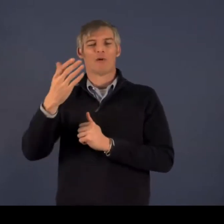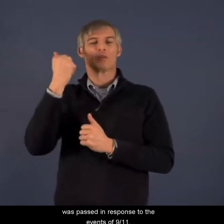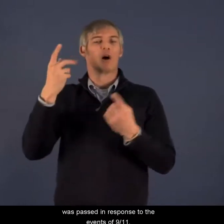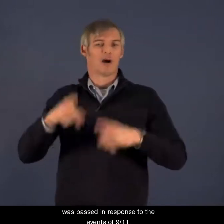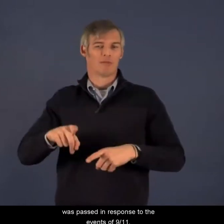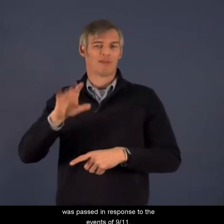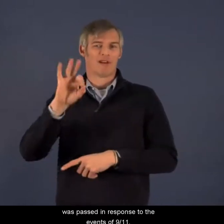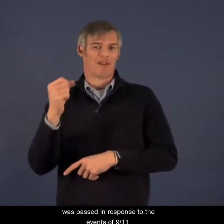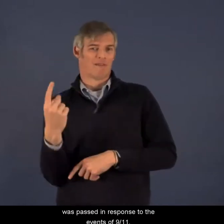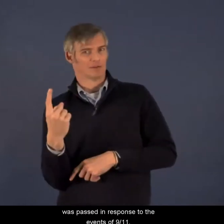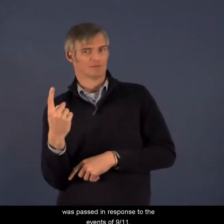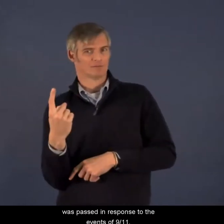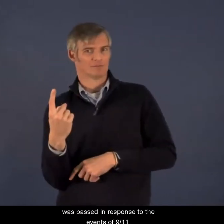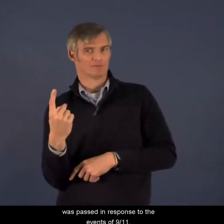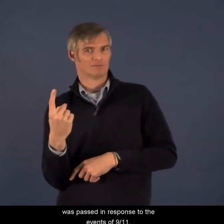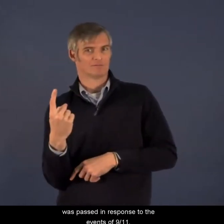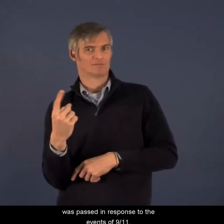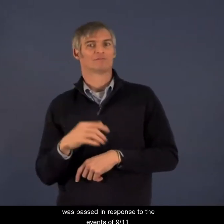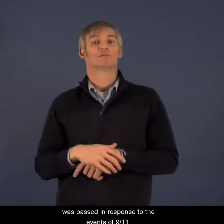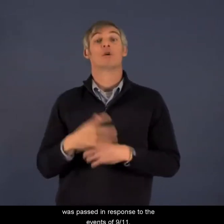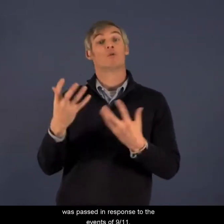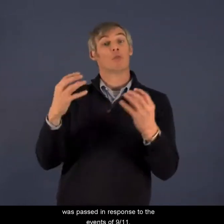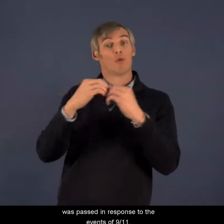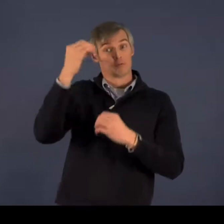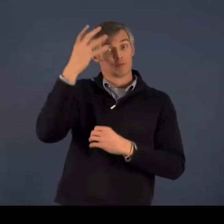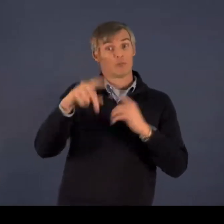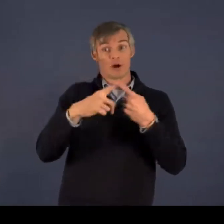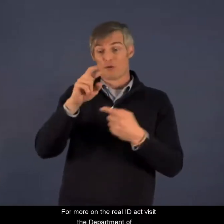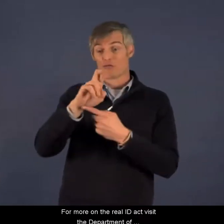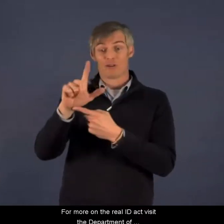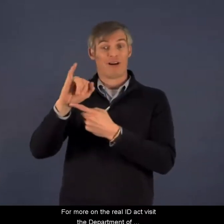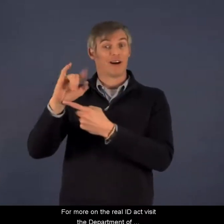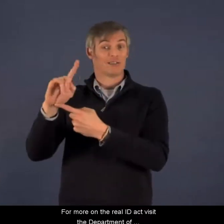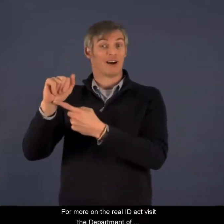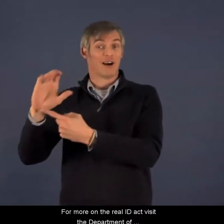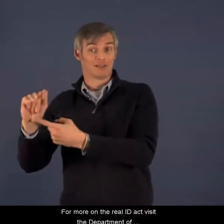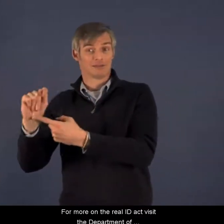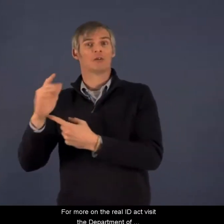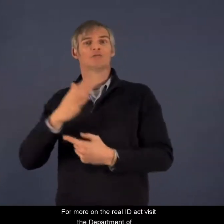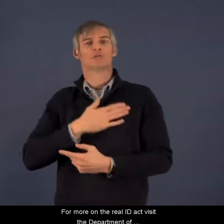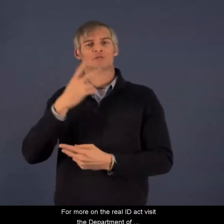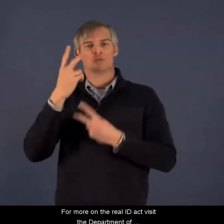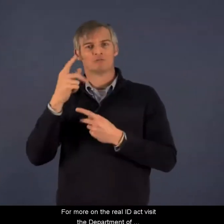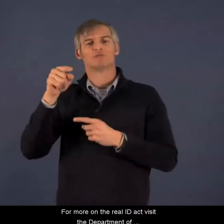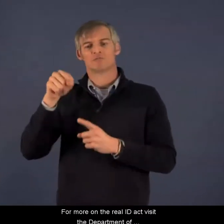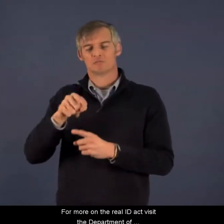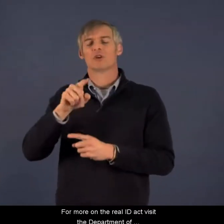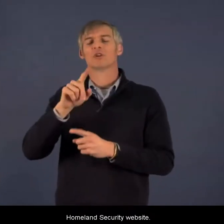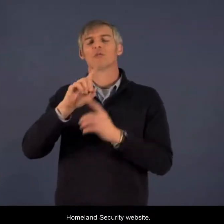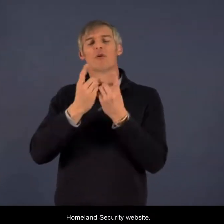was passed in response to the events of 9/11. For more on the Real ID Act, visit the Department of